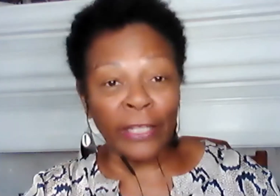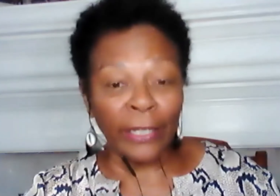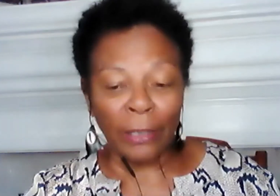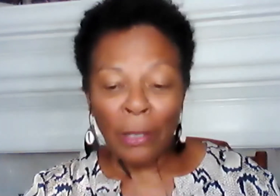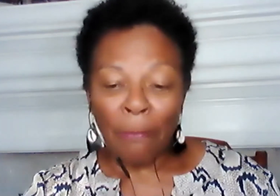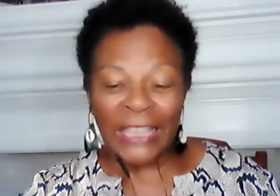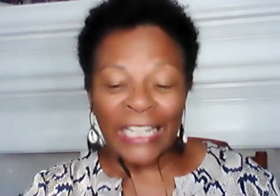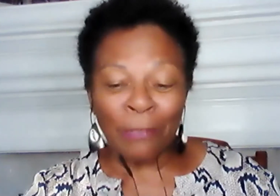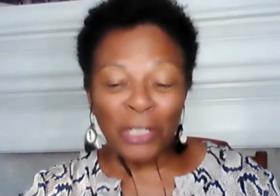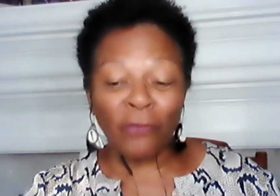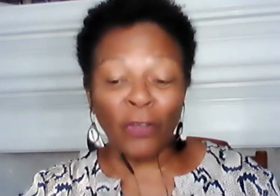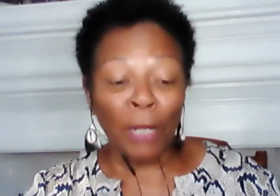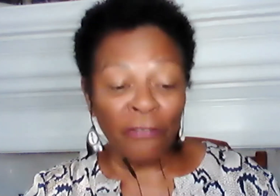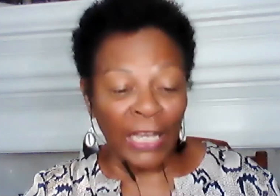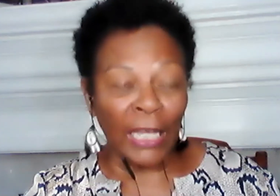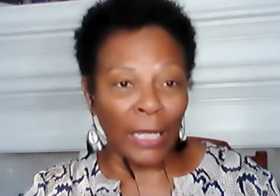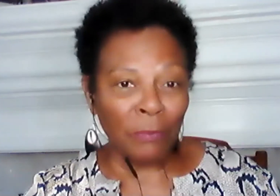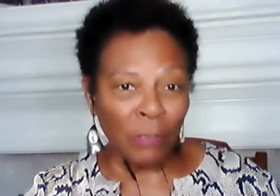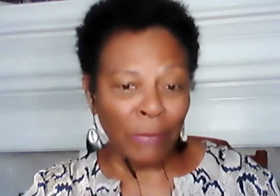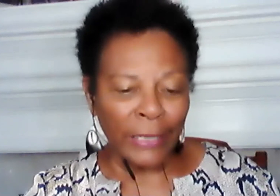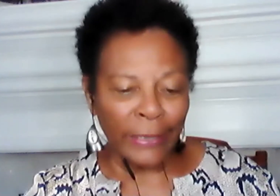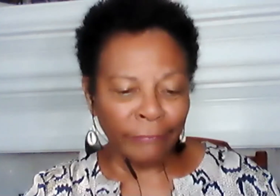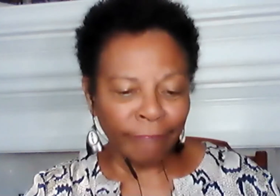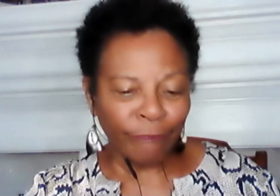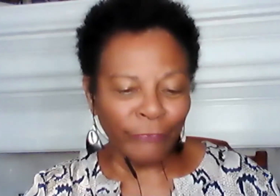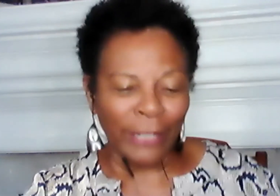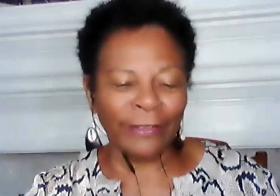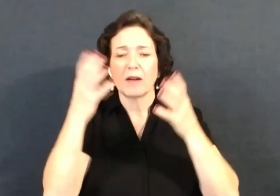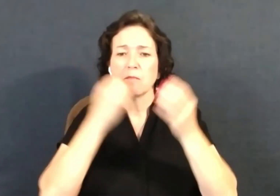funny thing, but the image of a buffet came to mind.